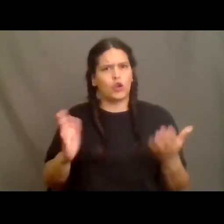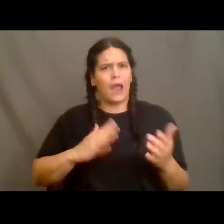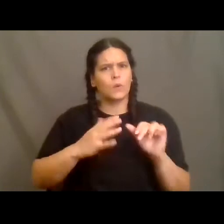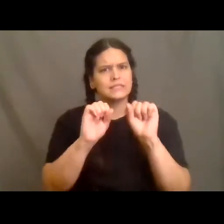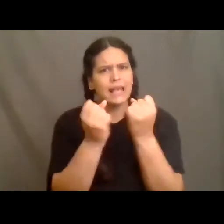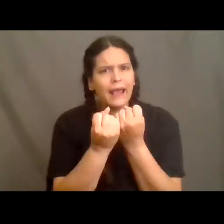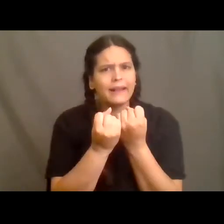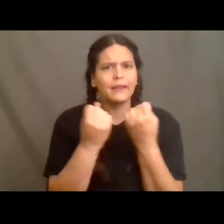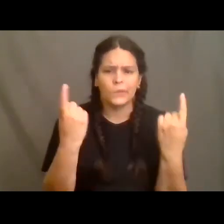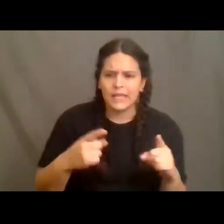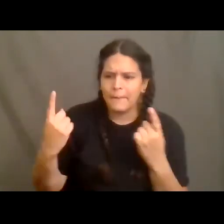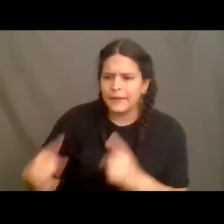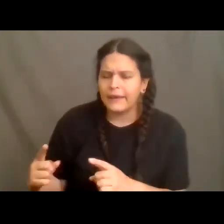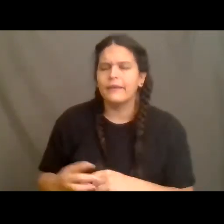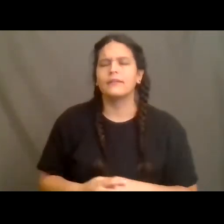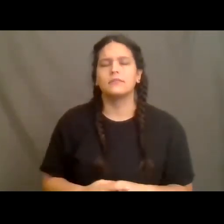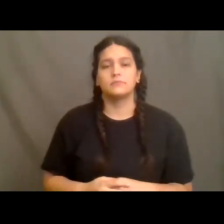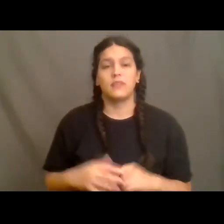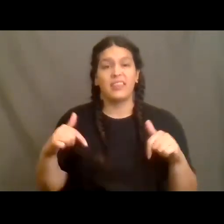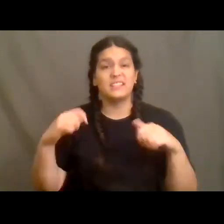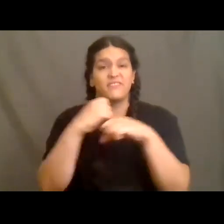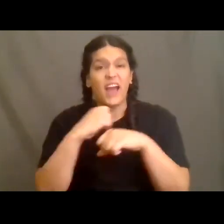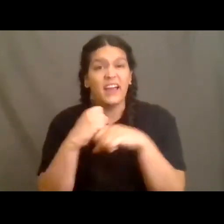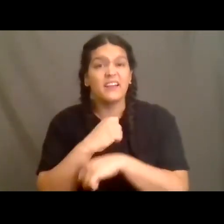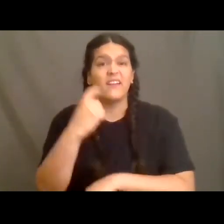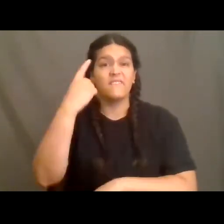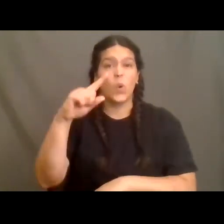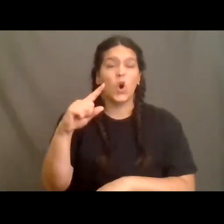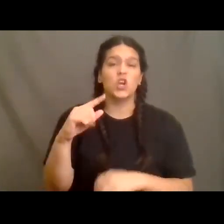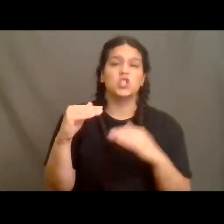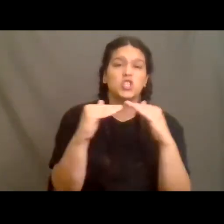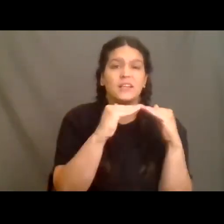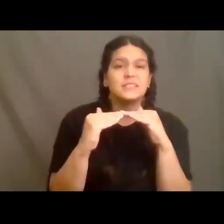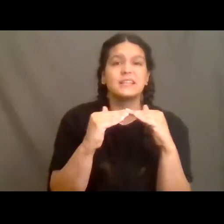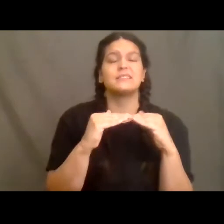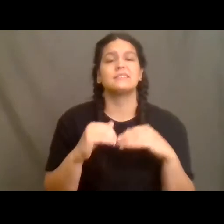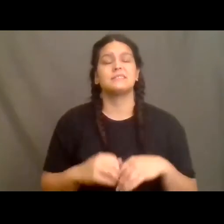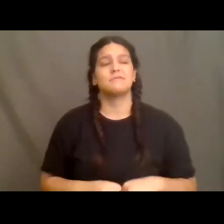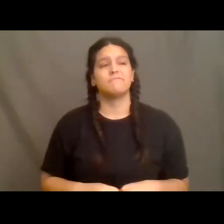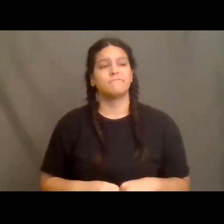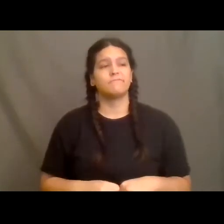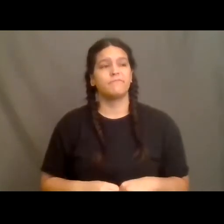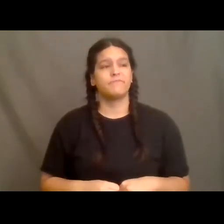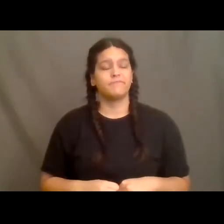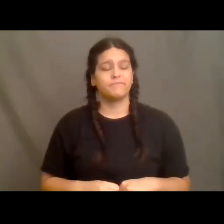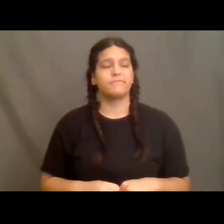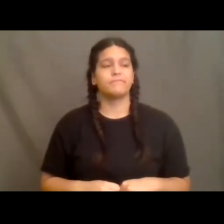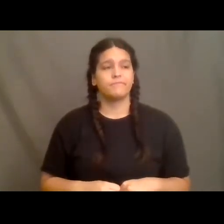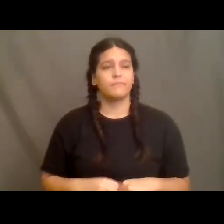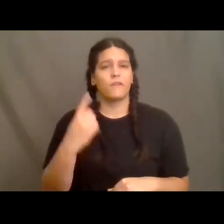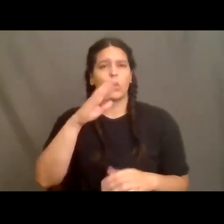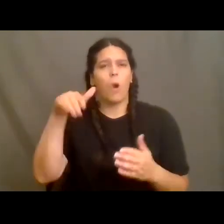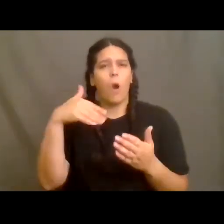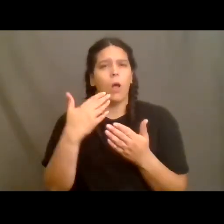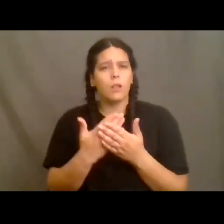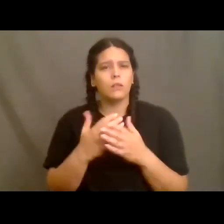in terms of, you know, this fight for justice, equality, for all relatives, so that we all